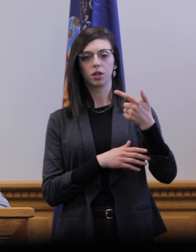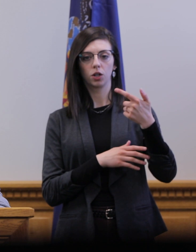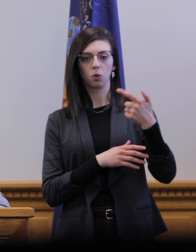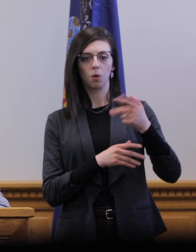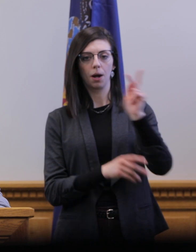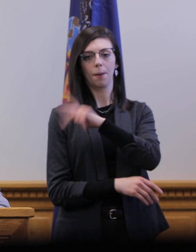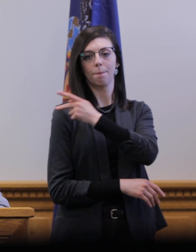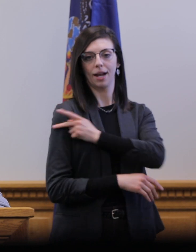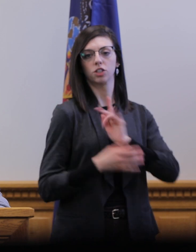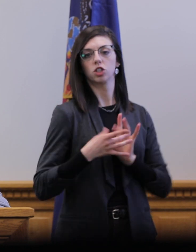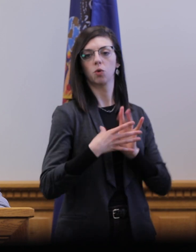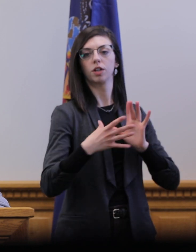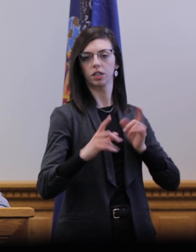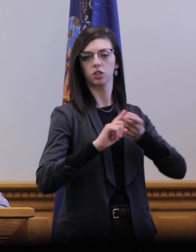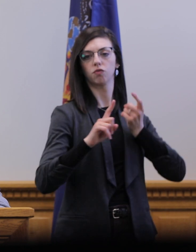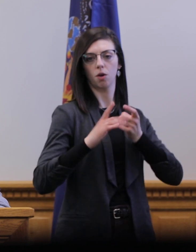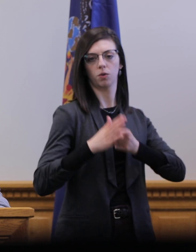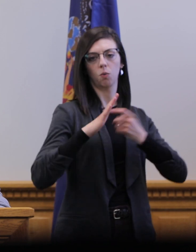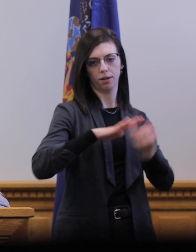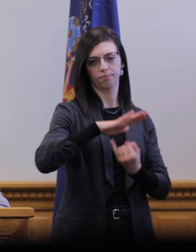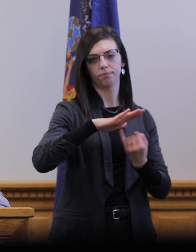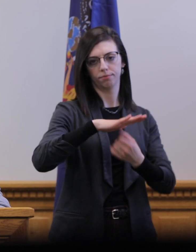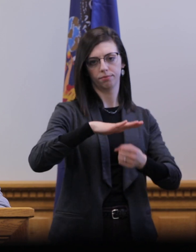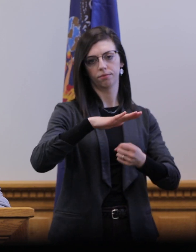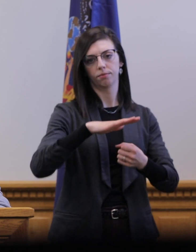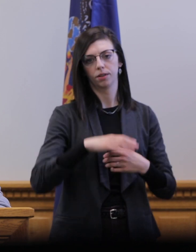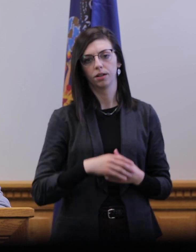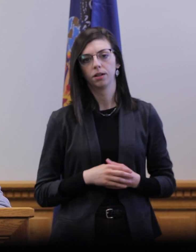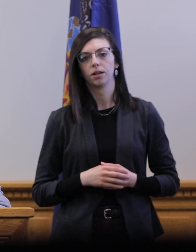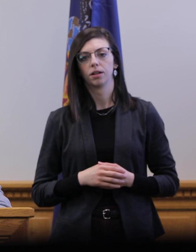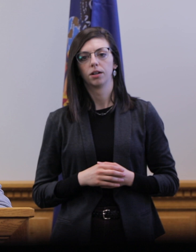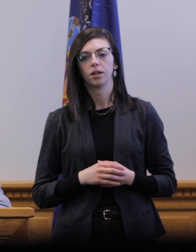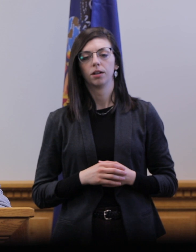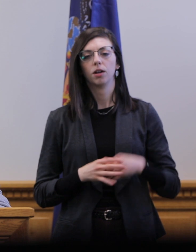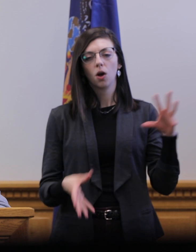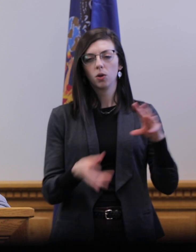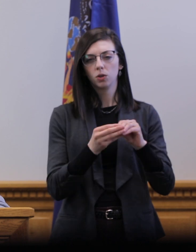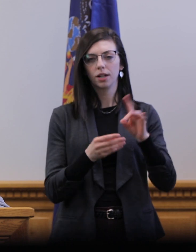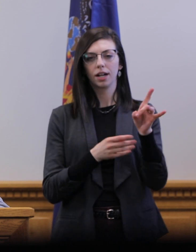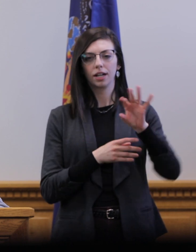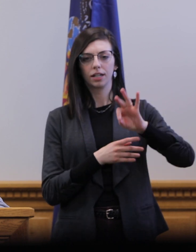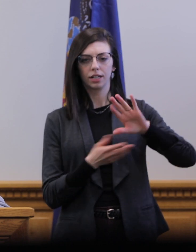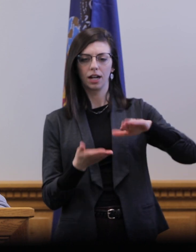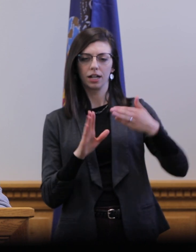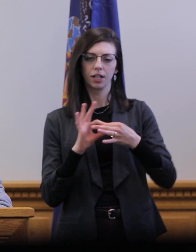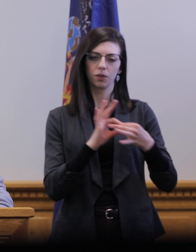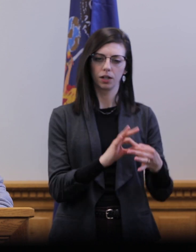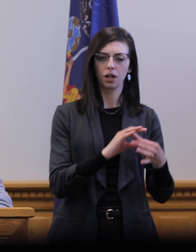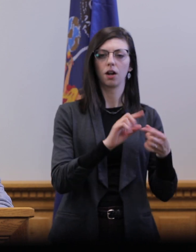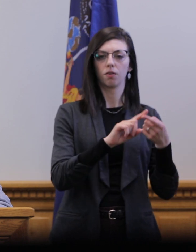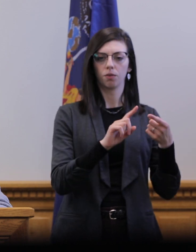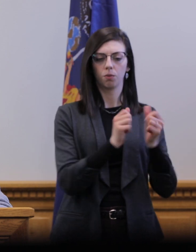6,521 patients that have been released from isolation. We have 89 deaths reported due to